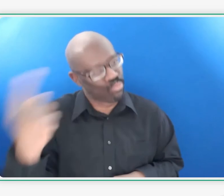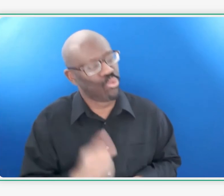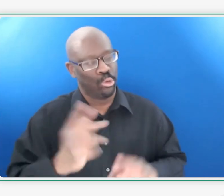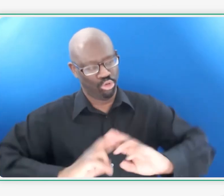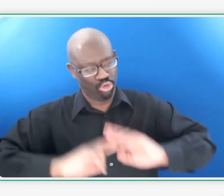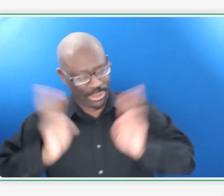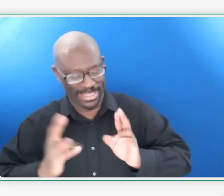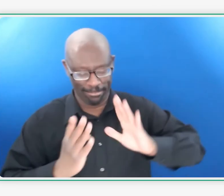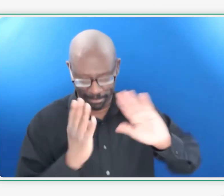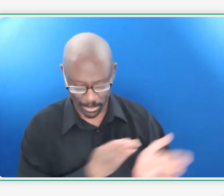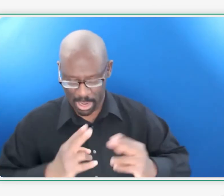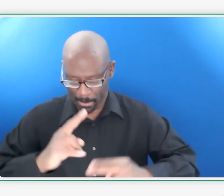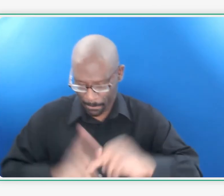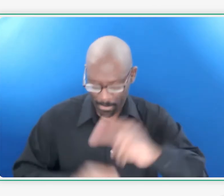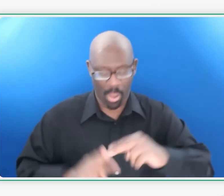boom.